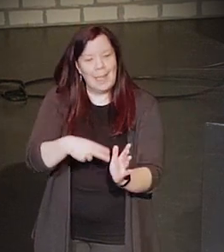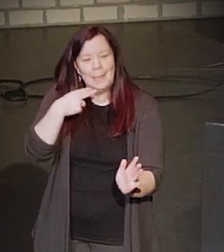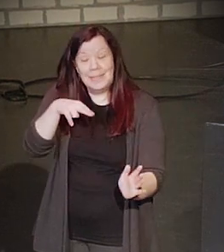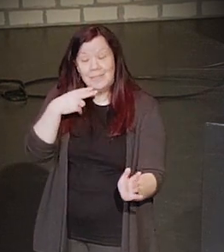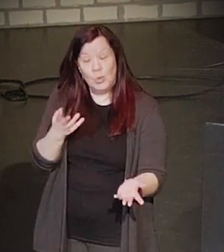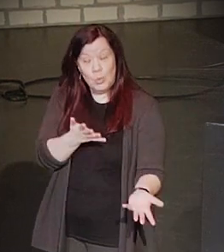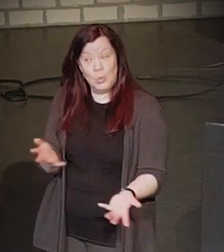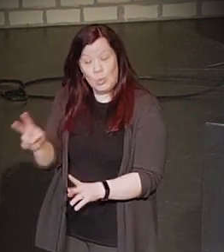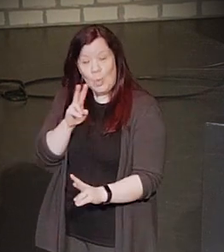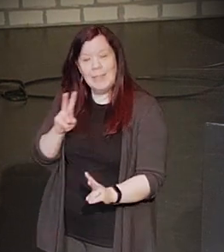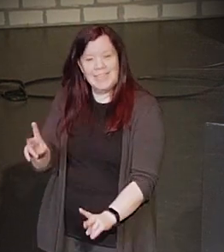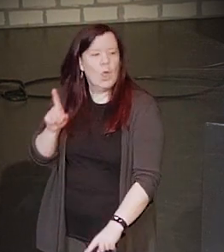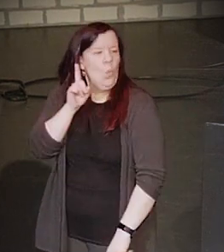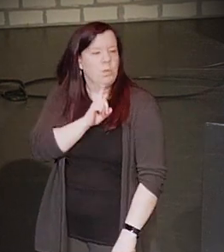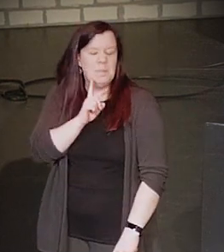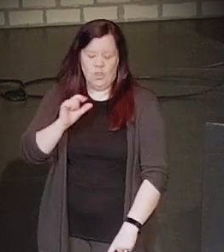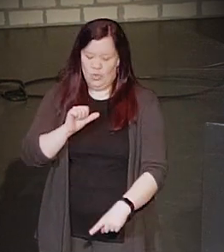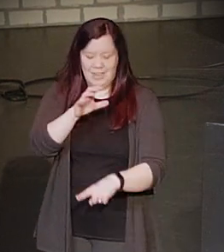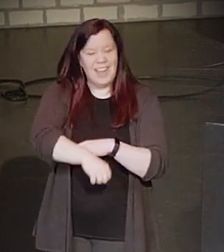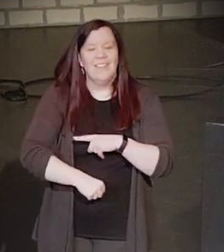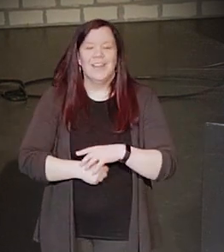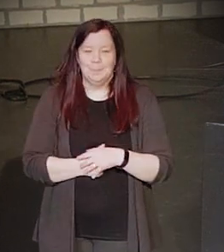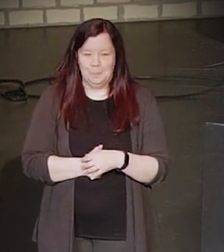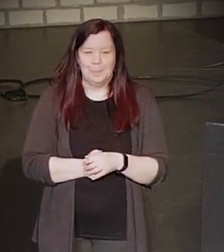afternoon, that women take over.